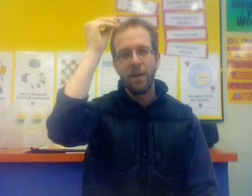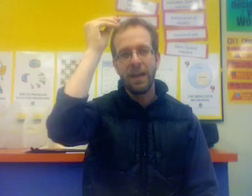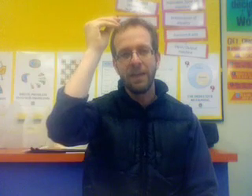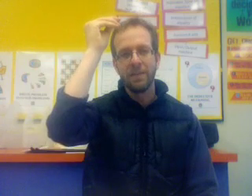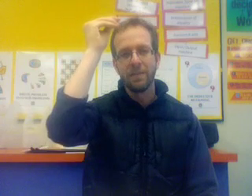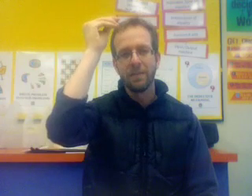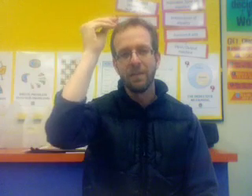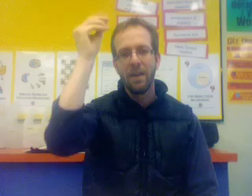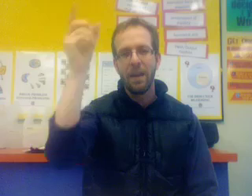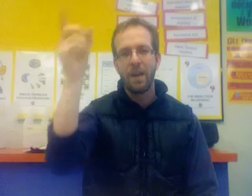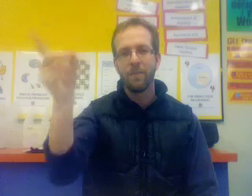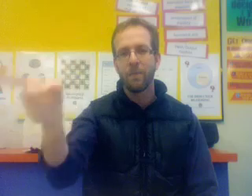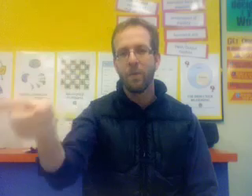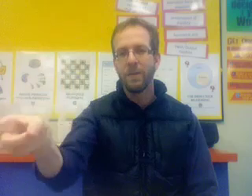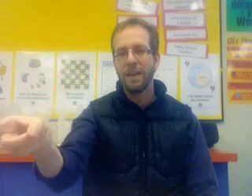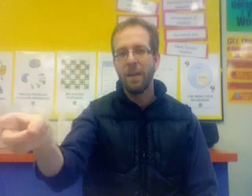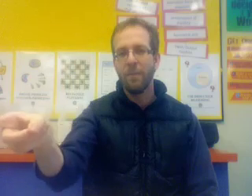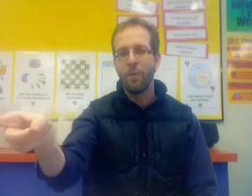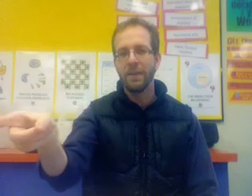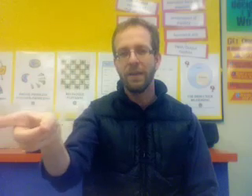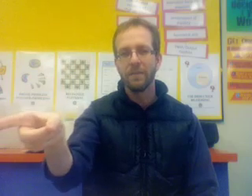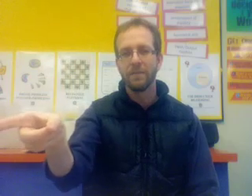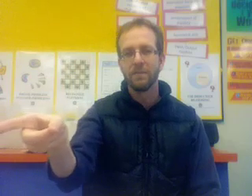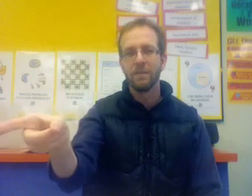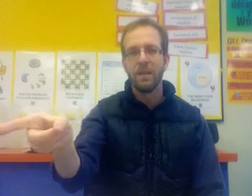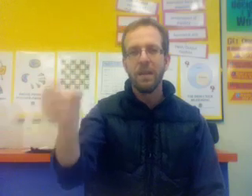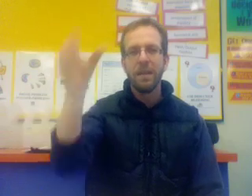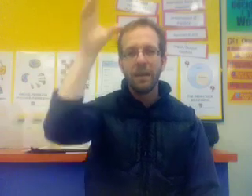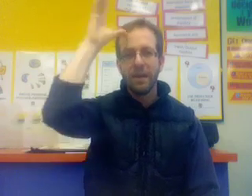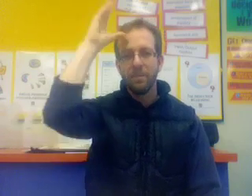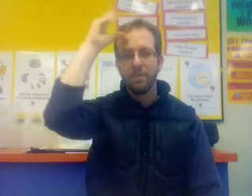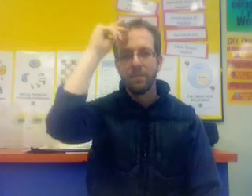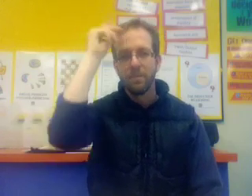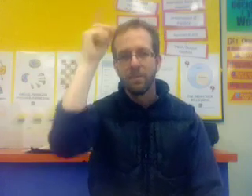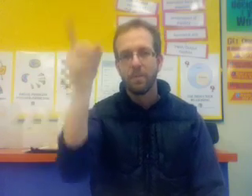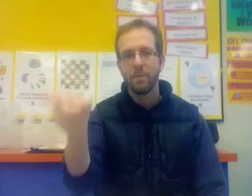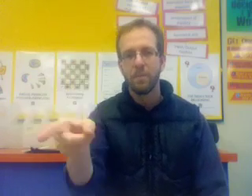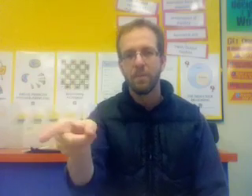your head and going down and pointing. Him.